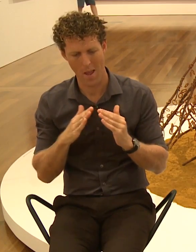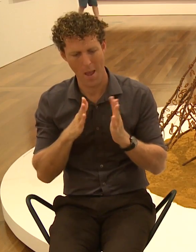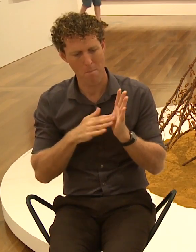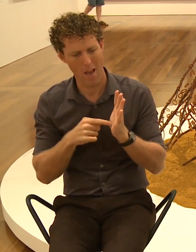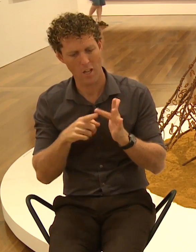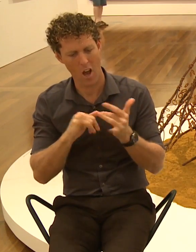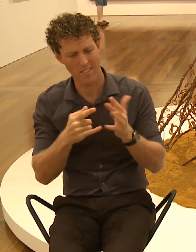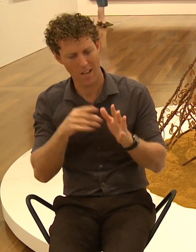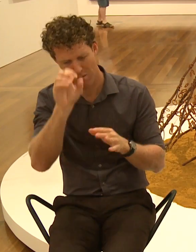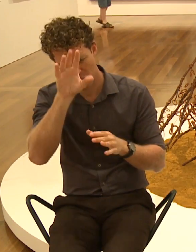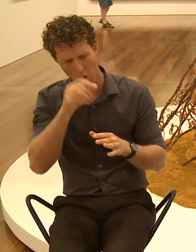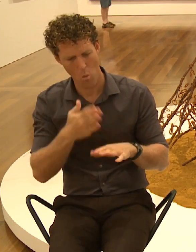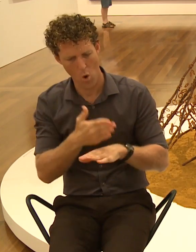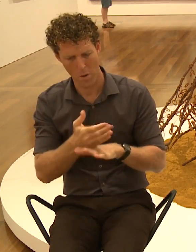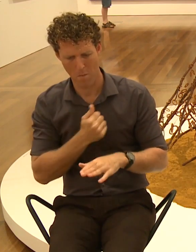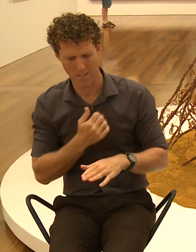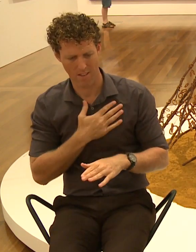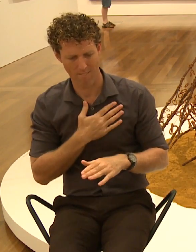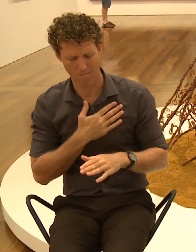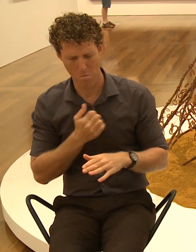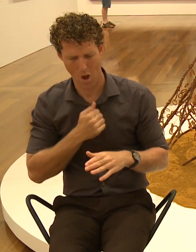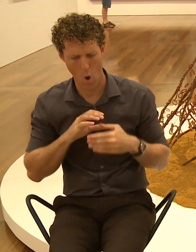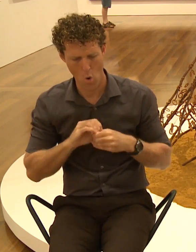own. I work in